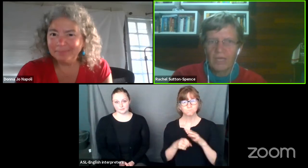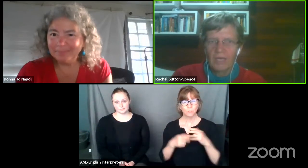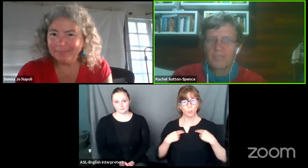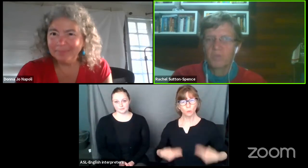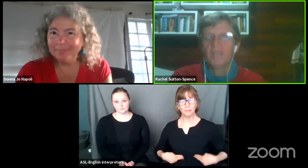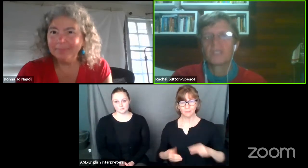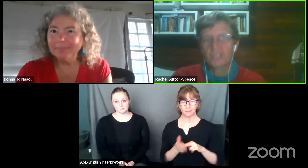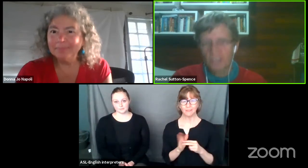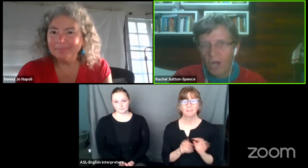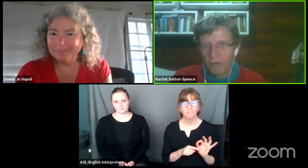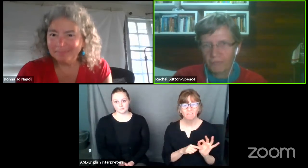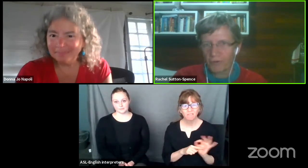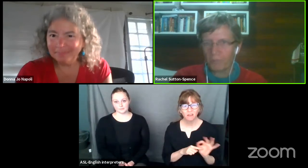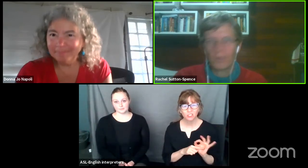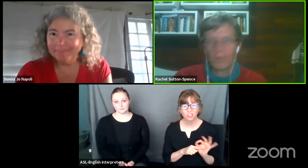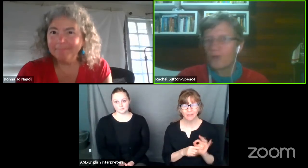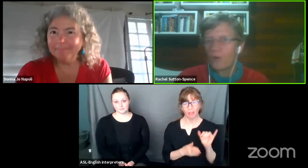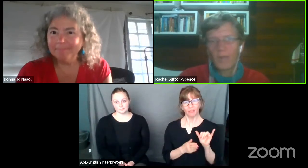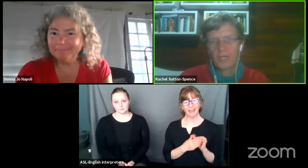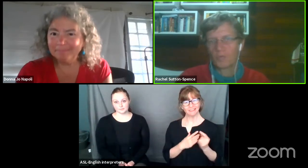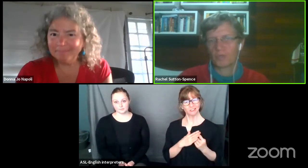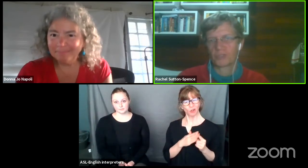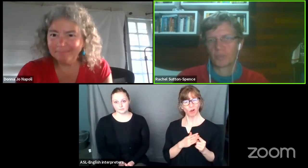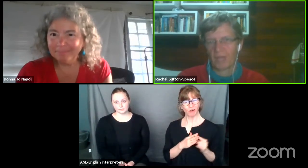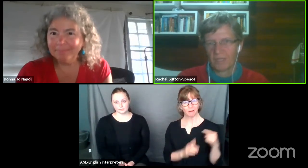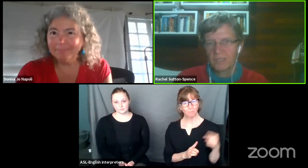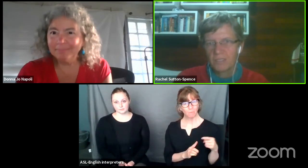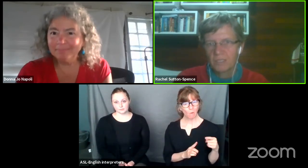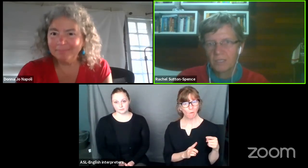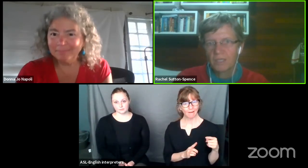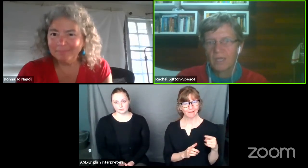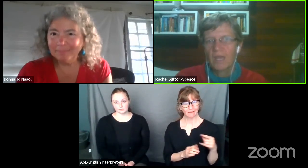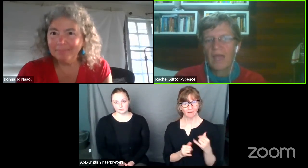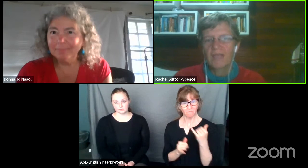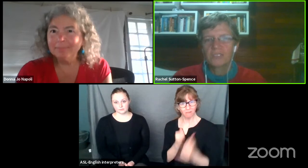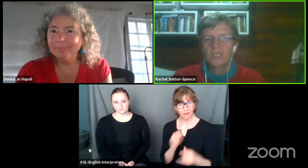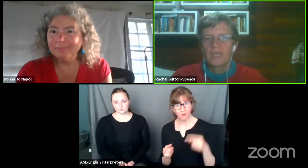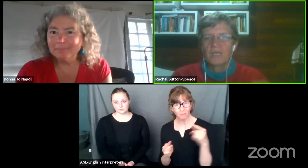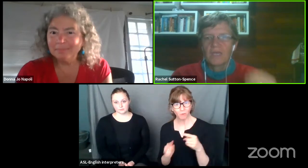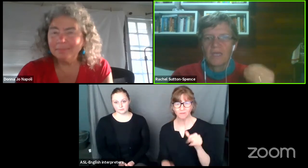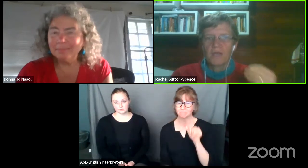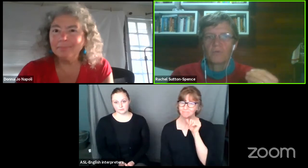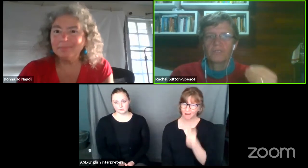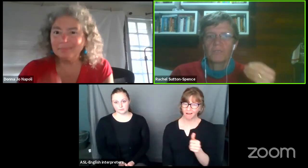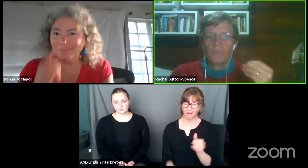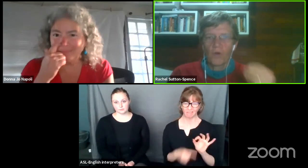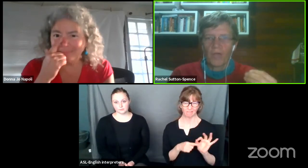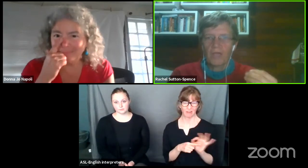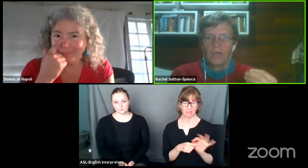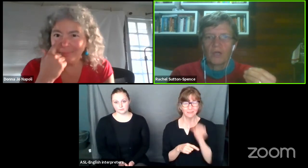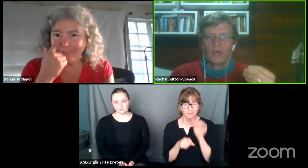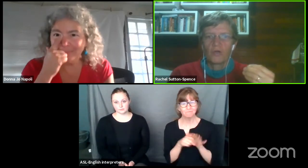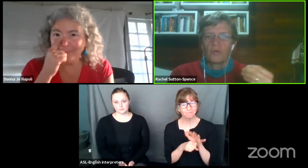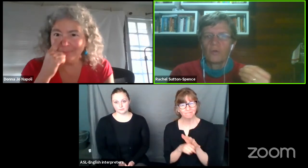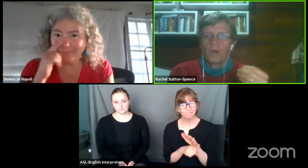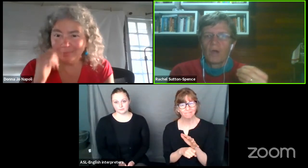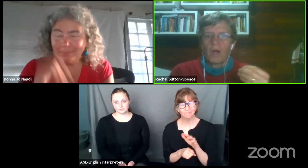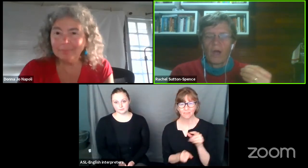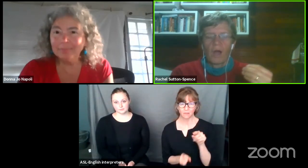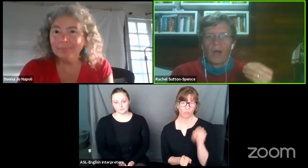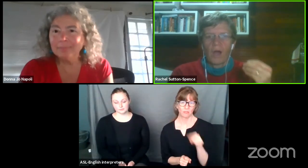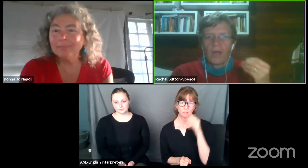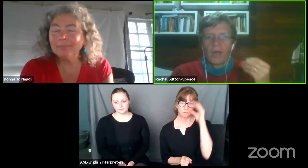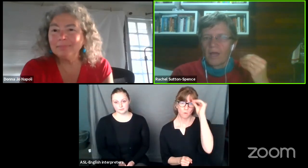functioning is where you start from, not where you want to end. And here was a boy who